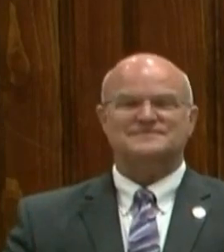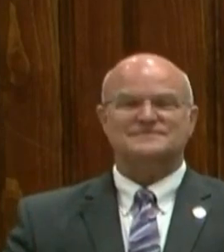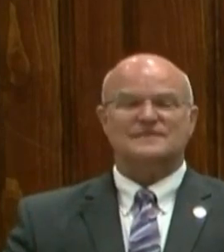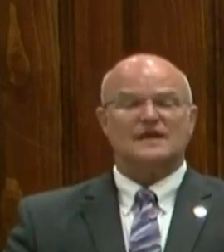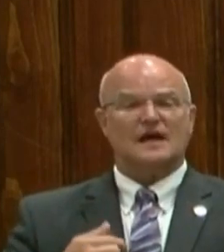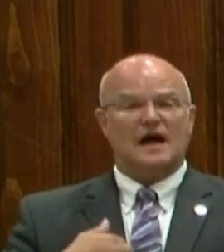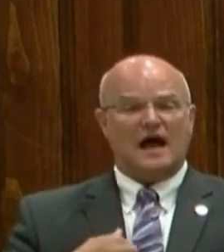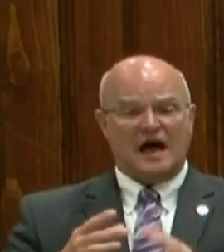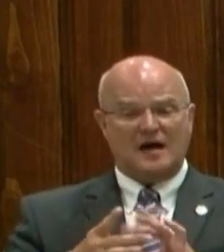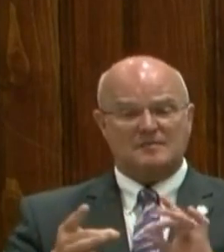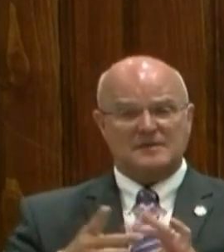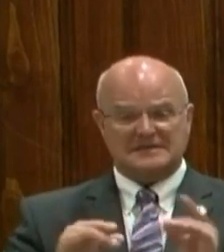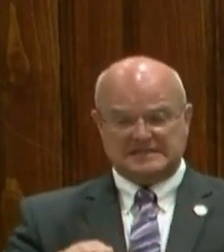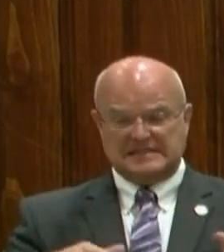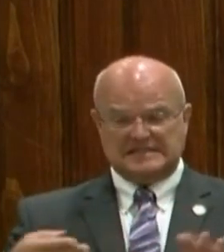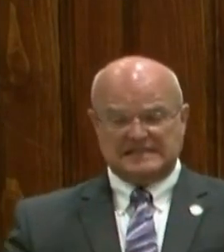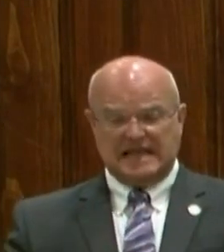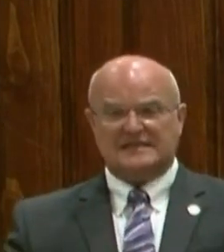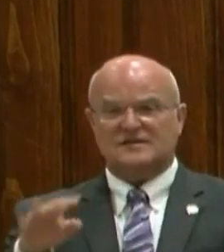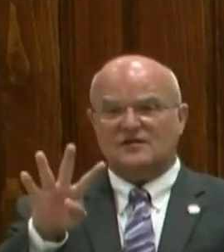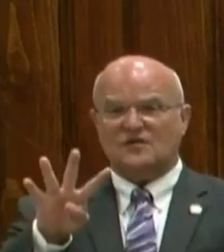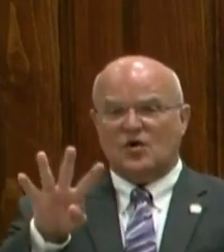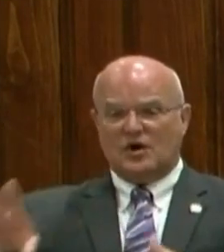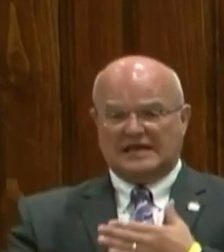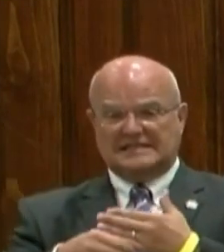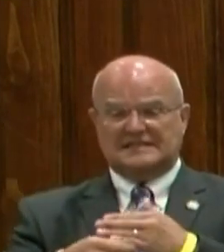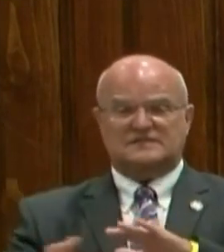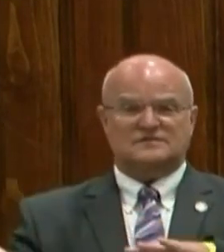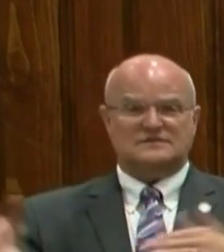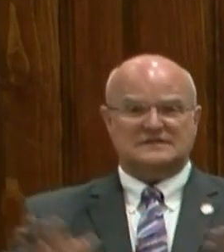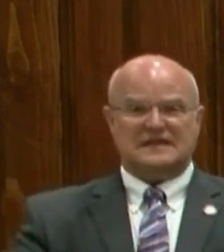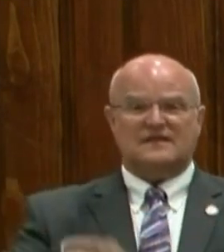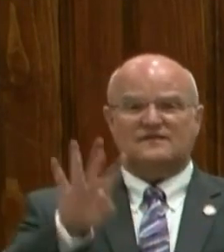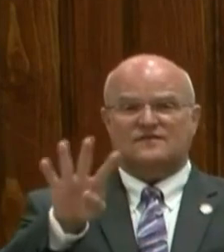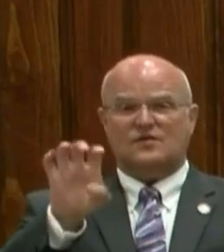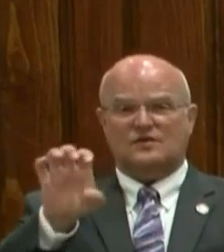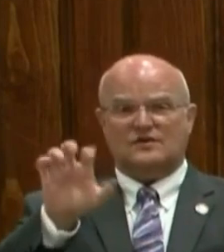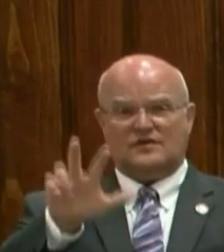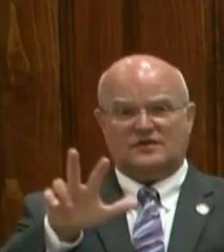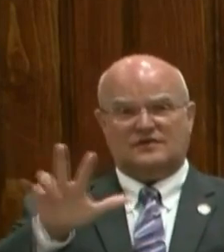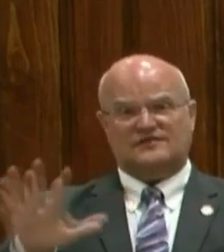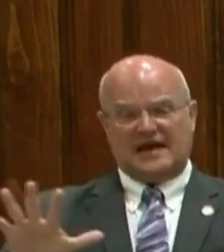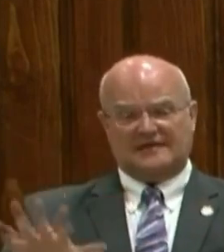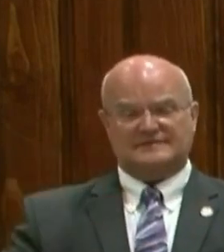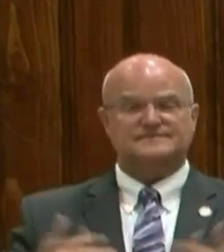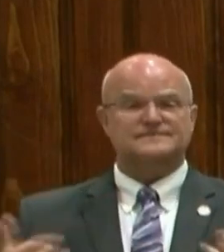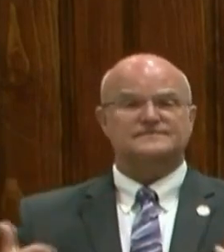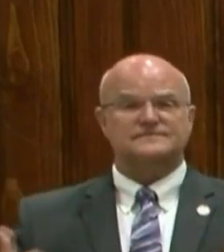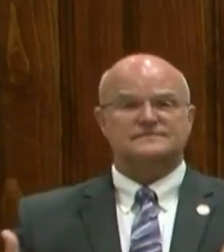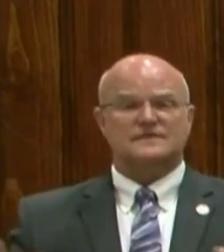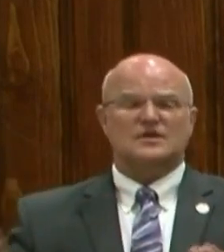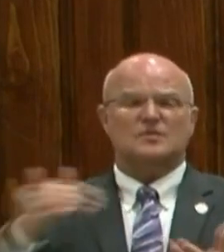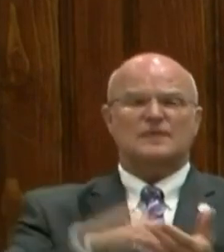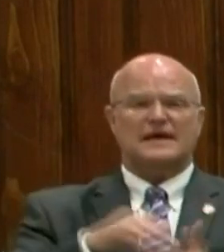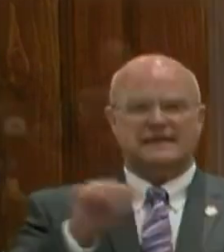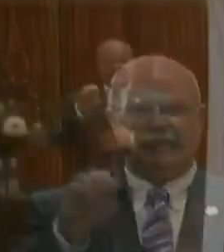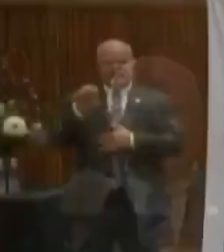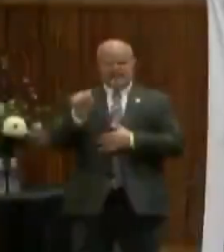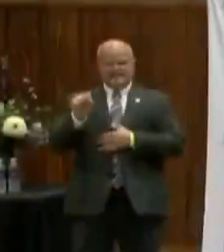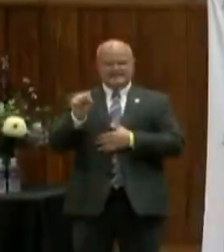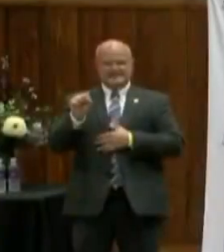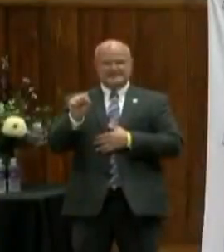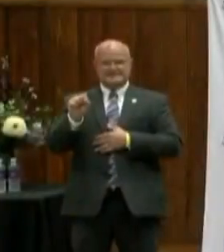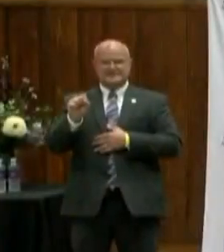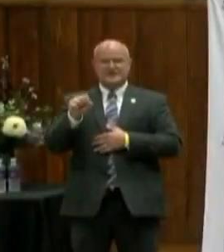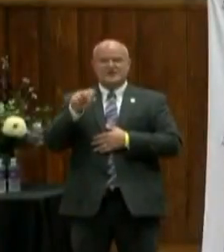I mentioned the deaths. We had 4 additional deaths. That brings us to 335. If we go back to the cases and you look at